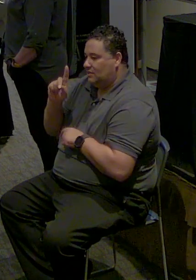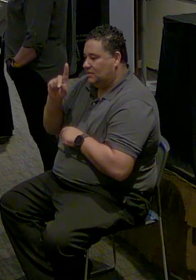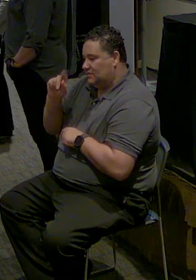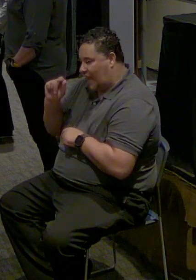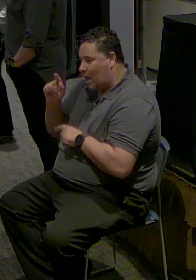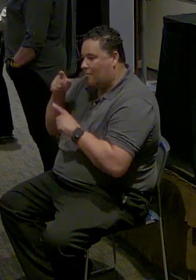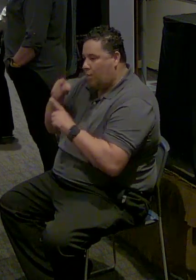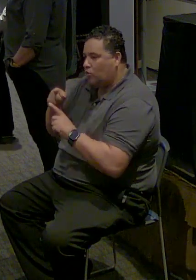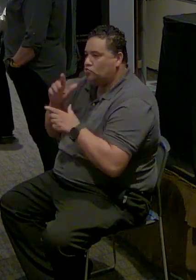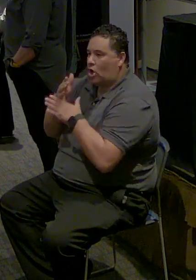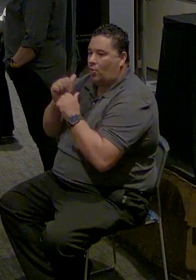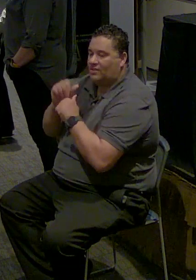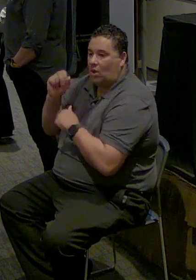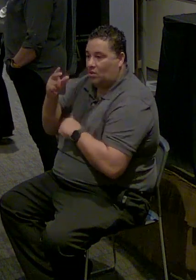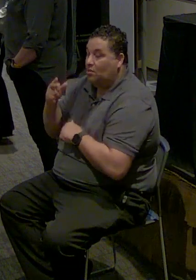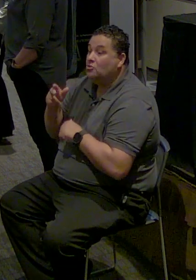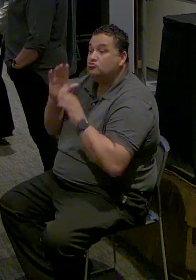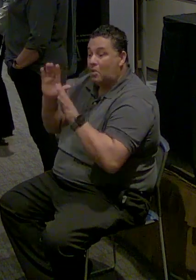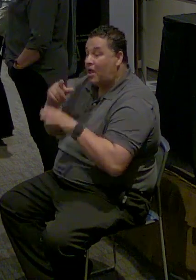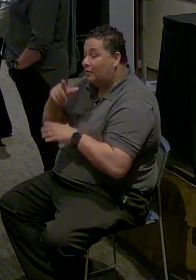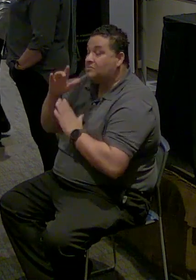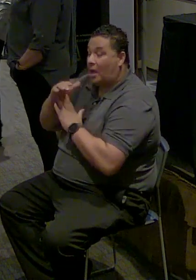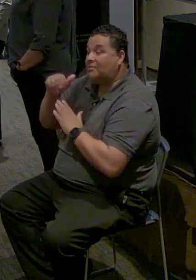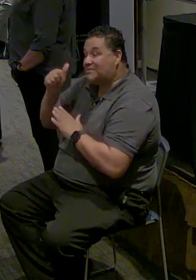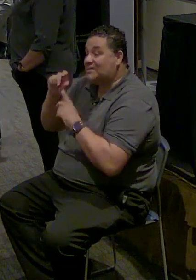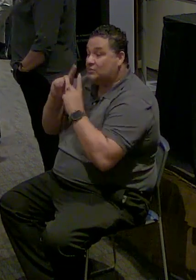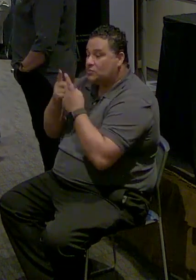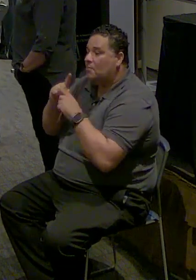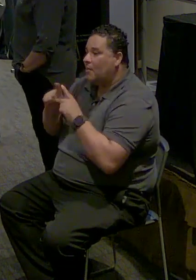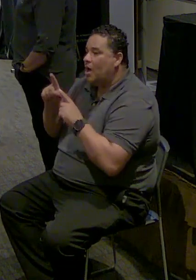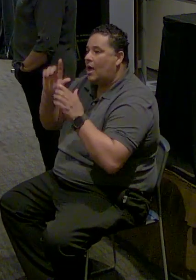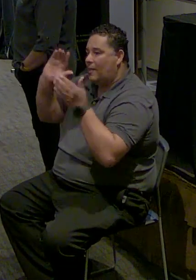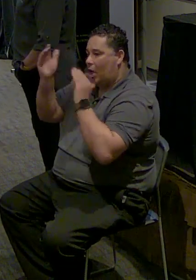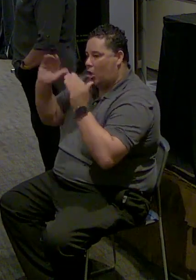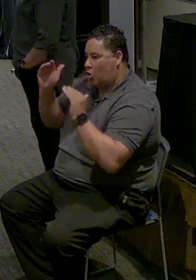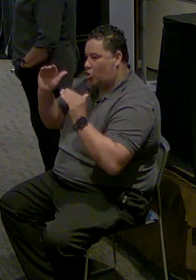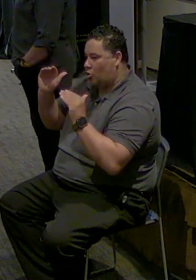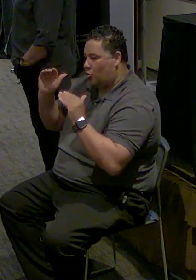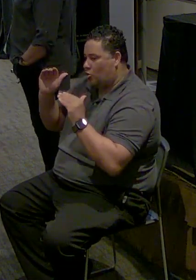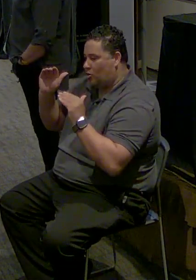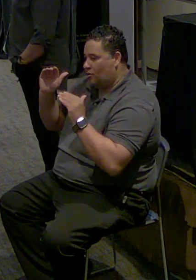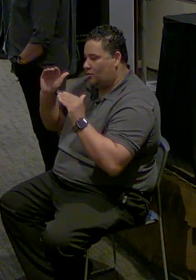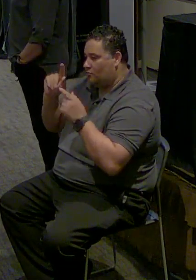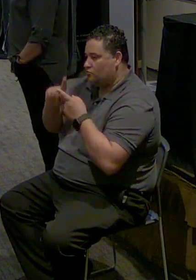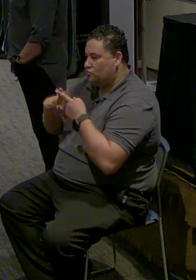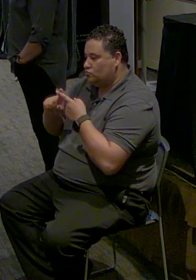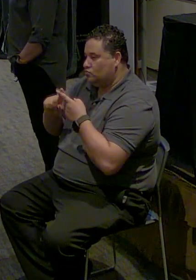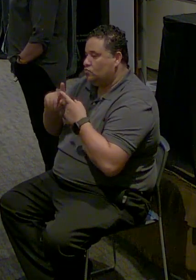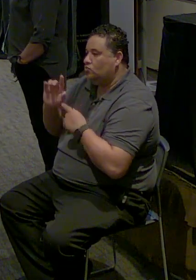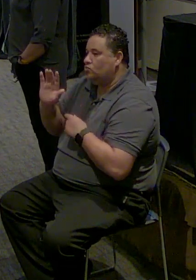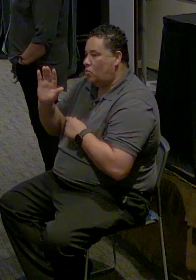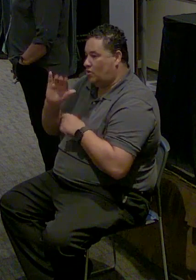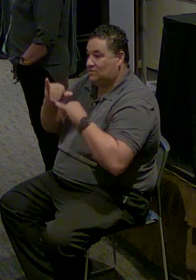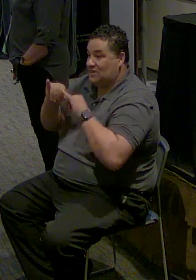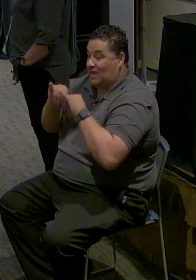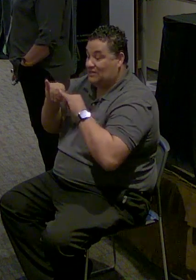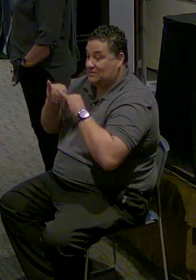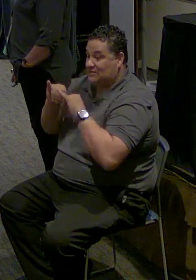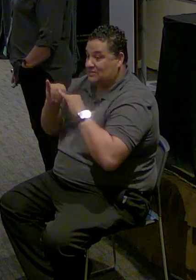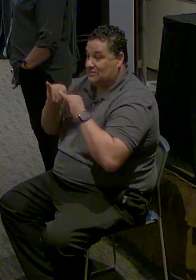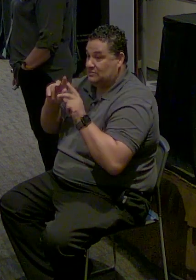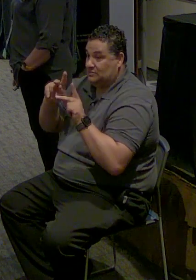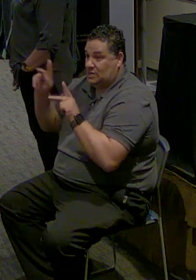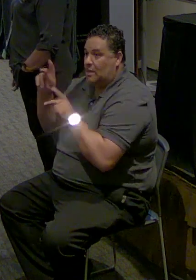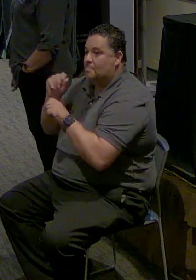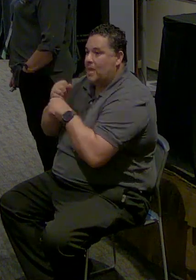It's great to be able to say that you're a top 10 district, but then to be able to compare that to your size and make